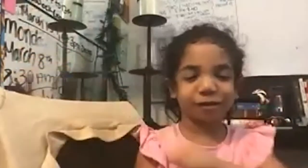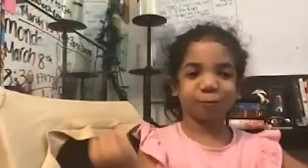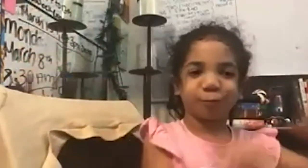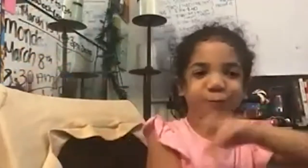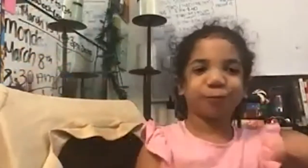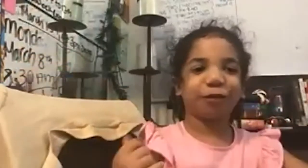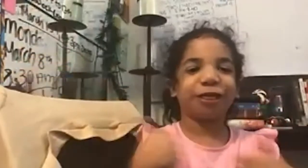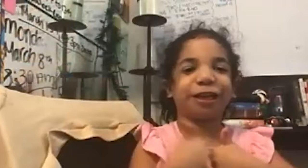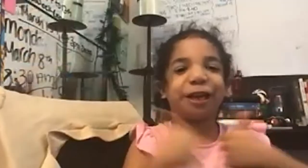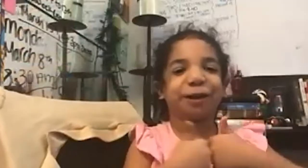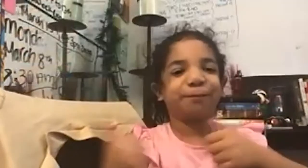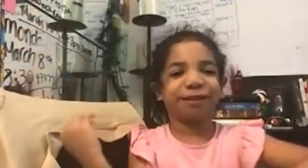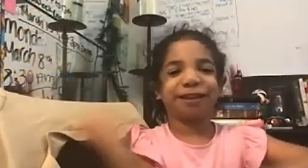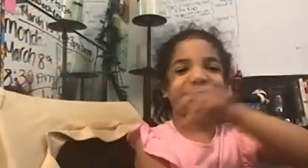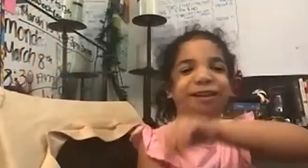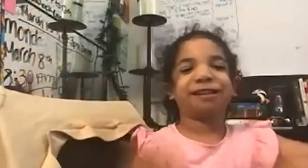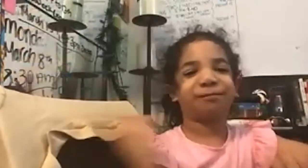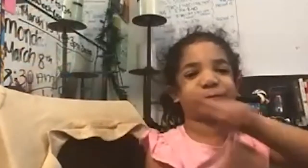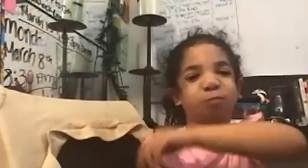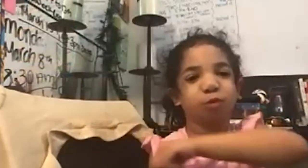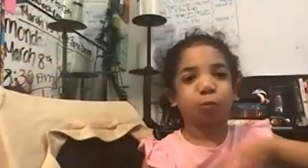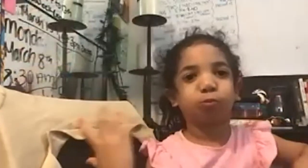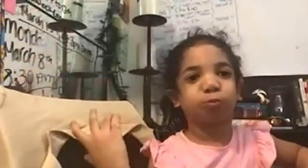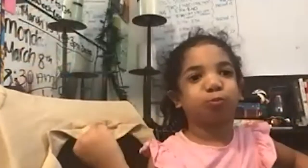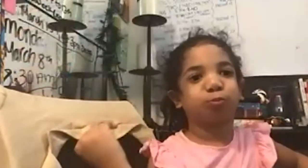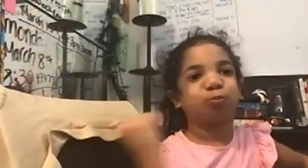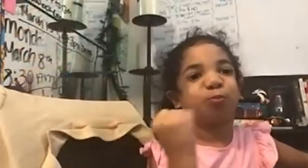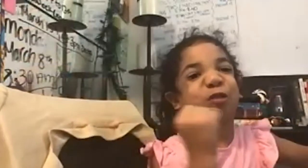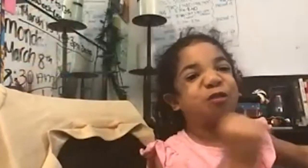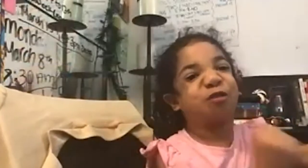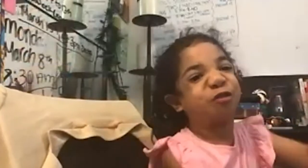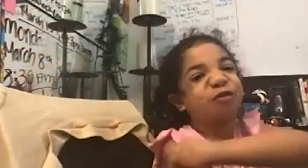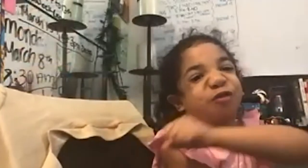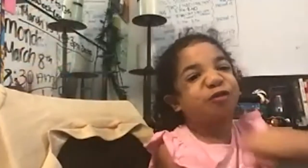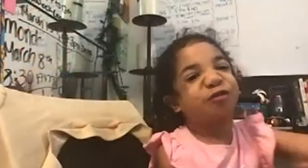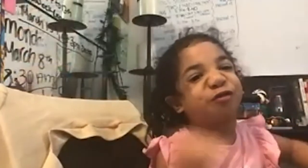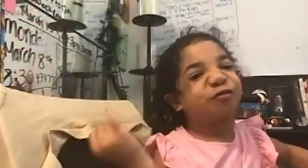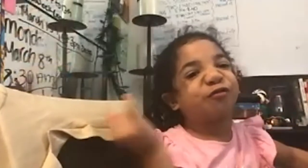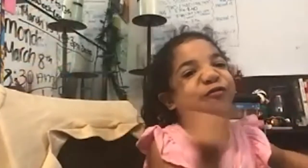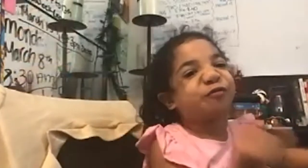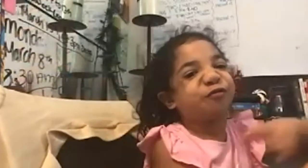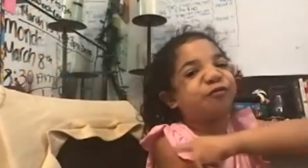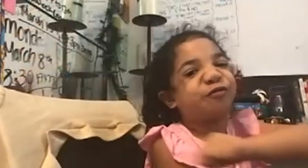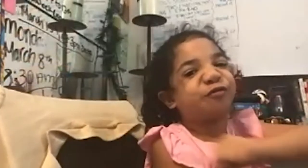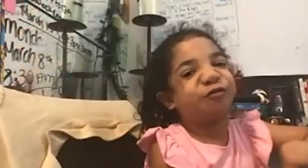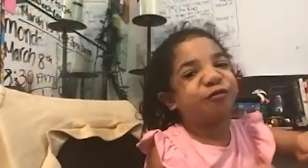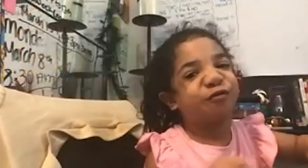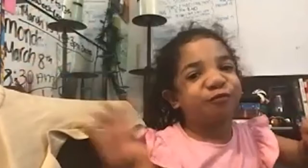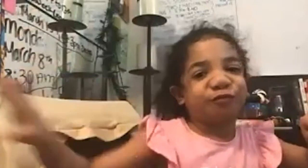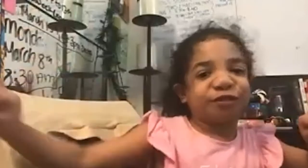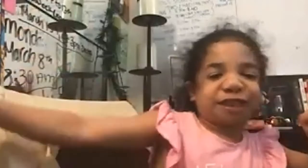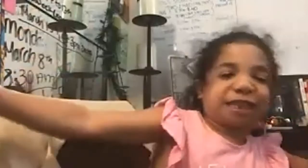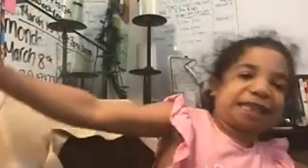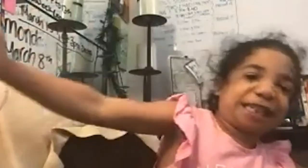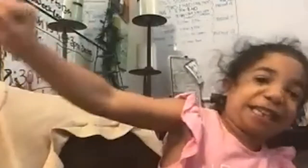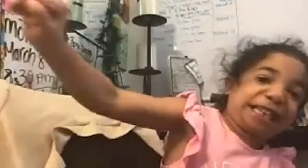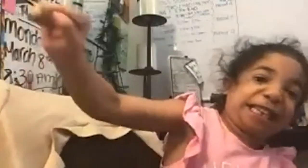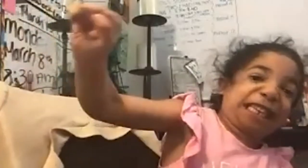It's so easy to pull this rope, but now it's getting harder.